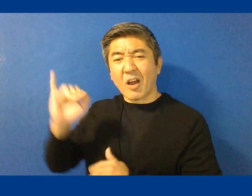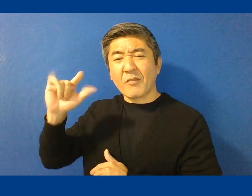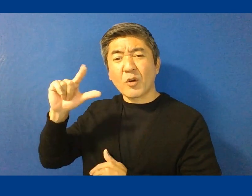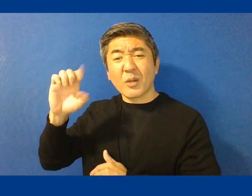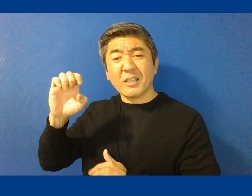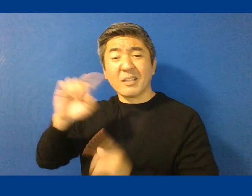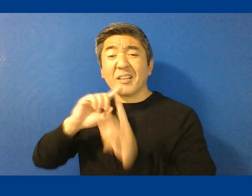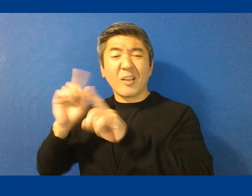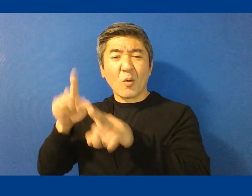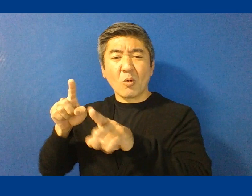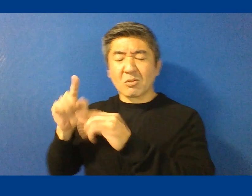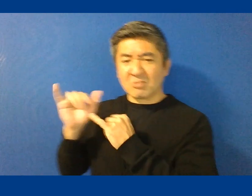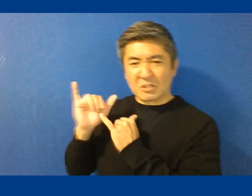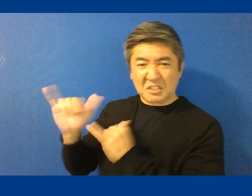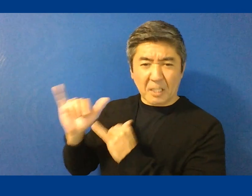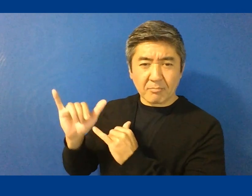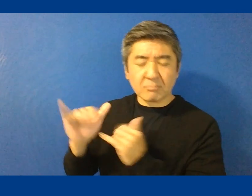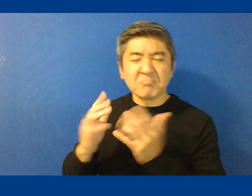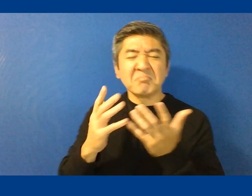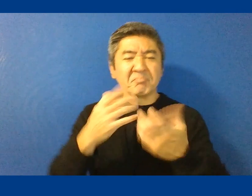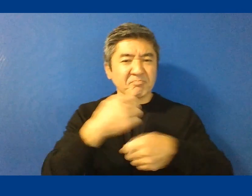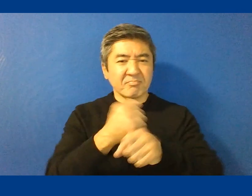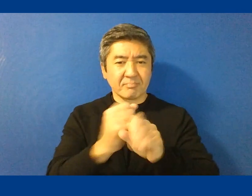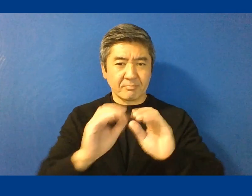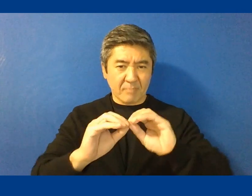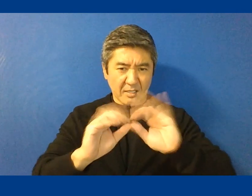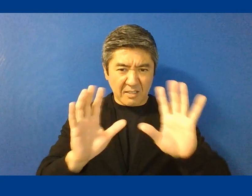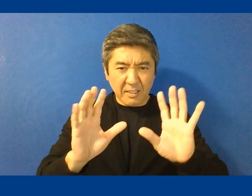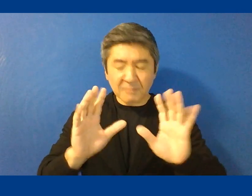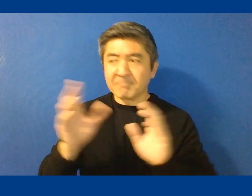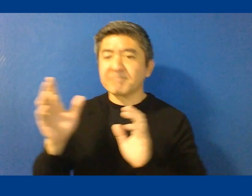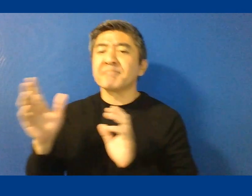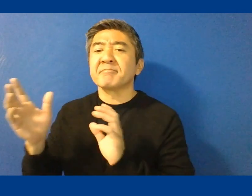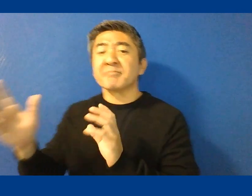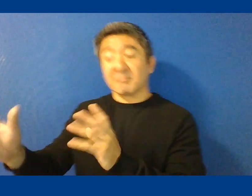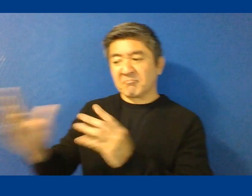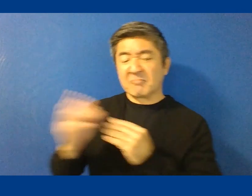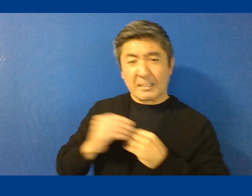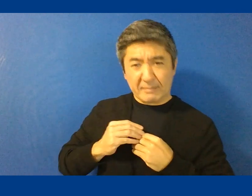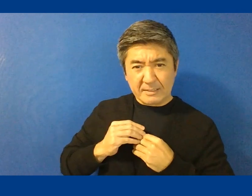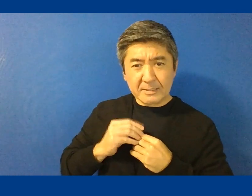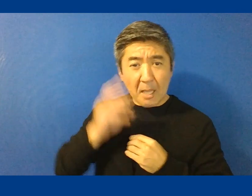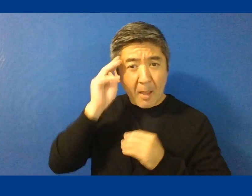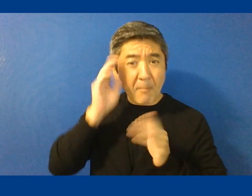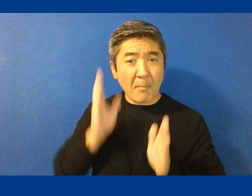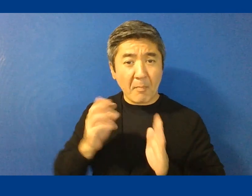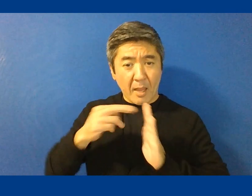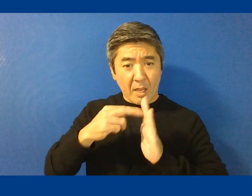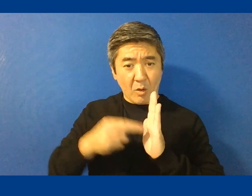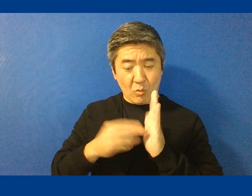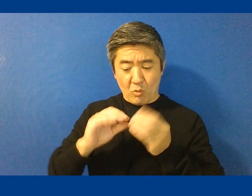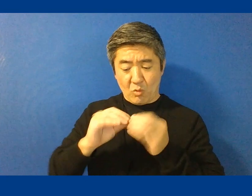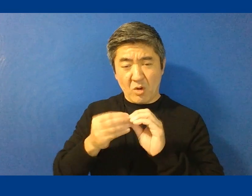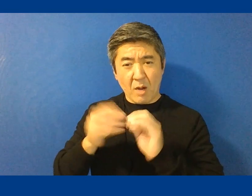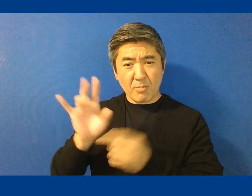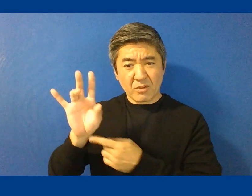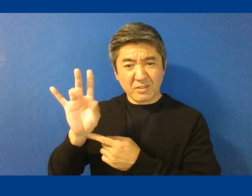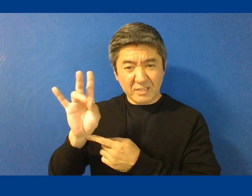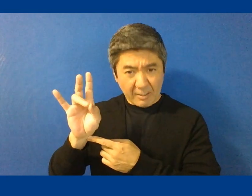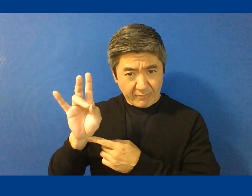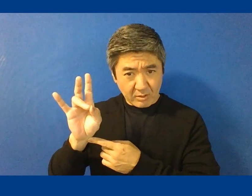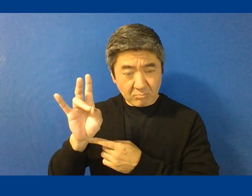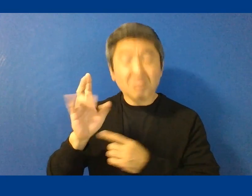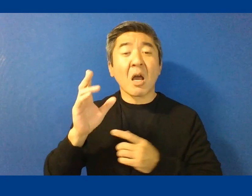orders. To provide some clarity, we have enacted Mayor's Emergency Rule Number 7, which reveals pandemic rules that are still in